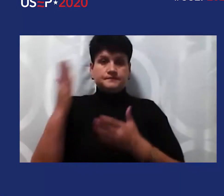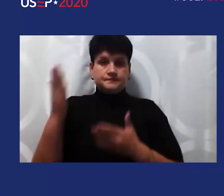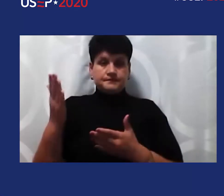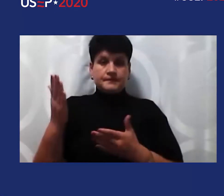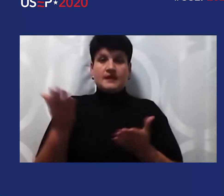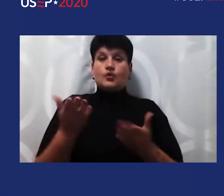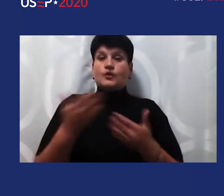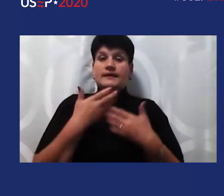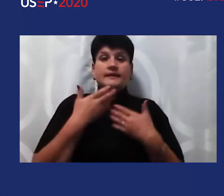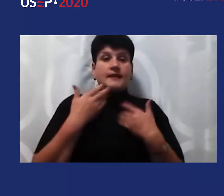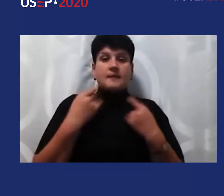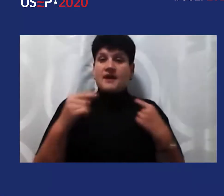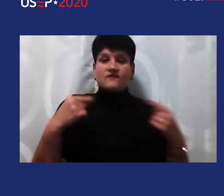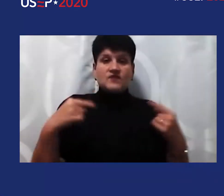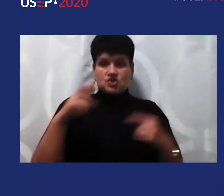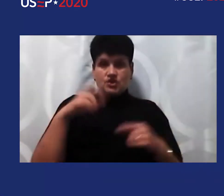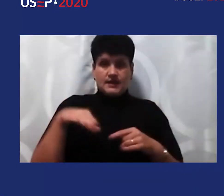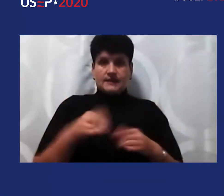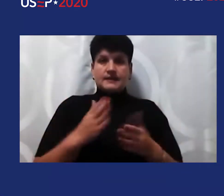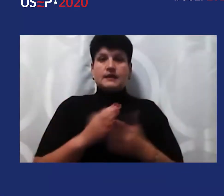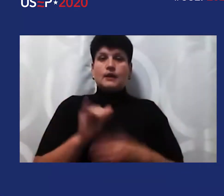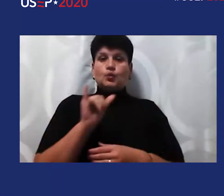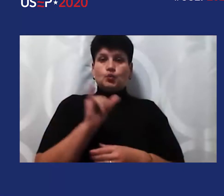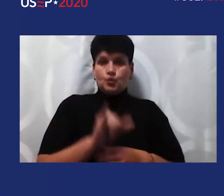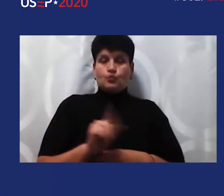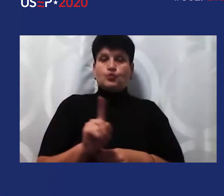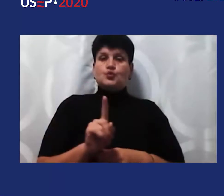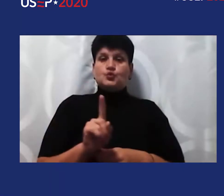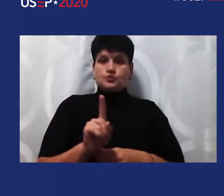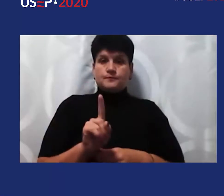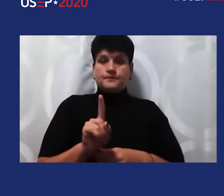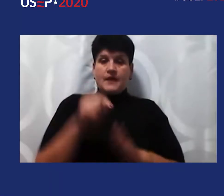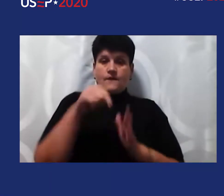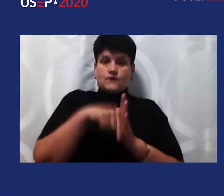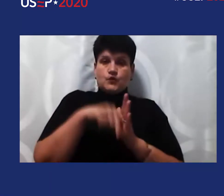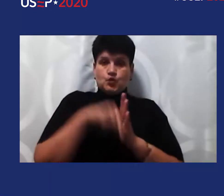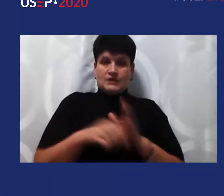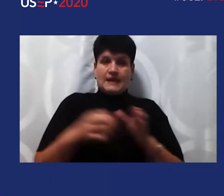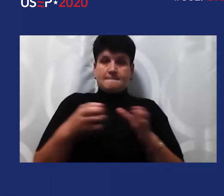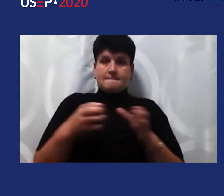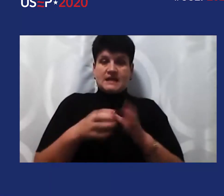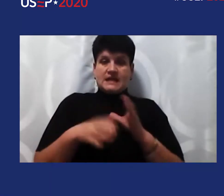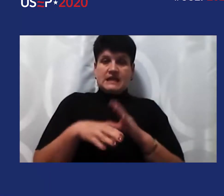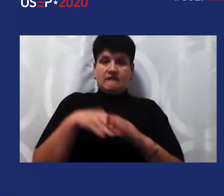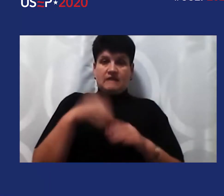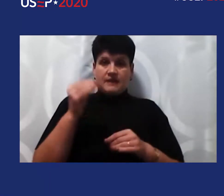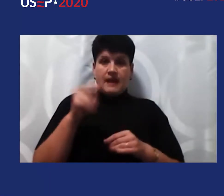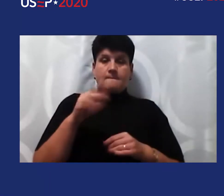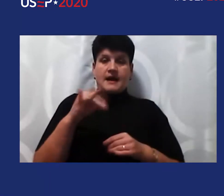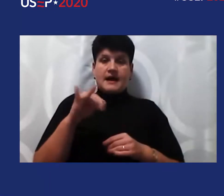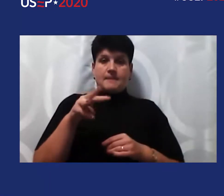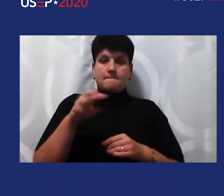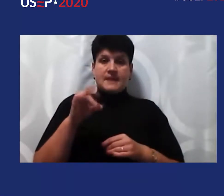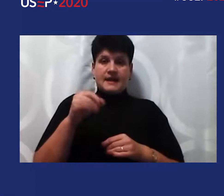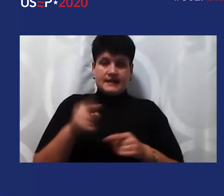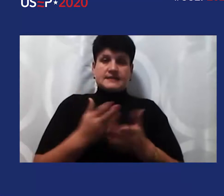in the US, uh, the system that no other country has, the uh,